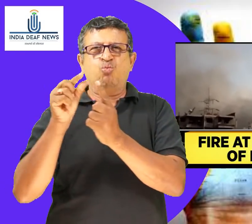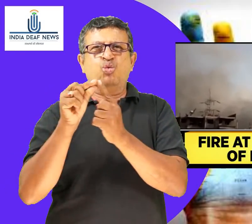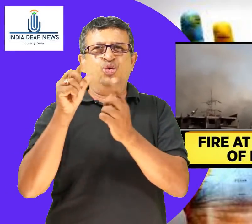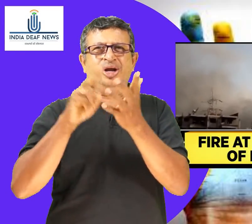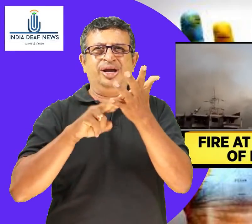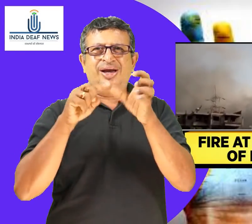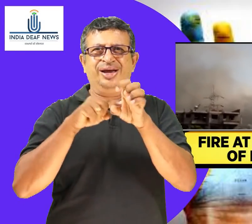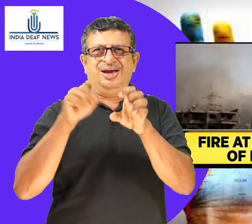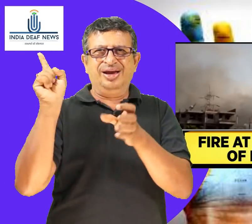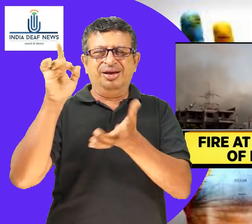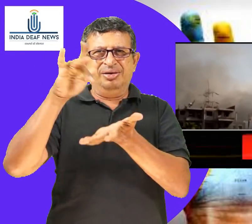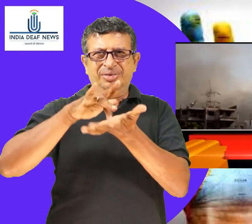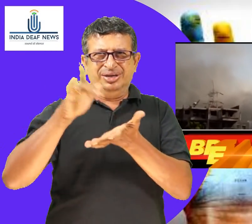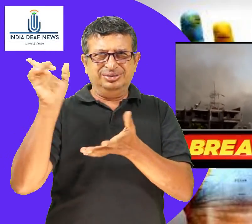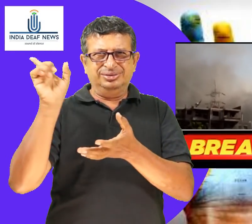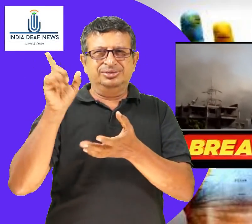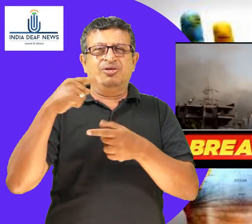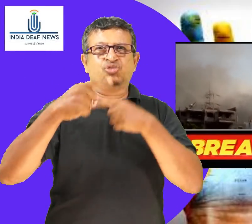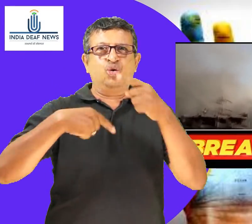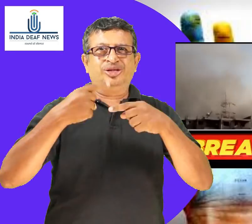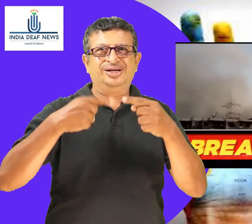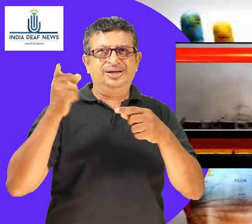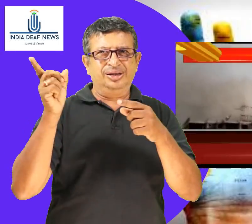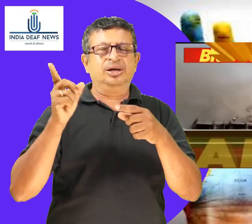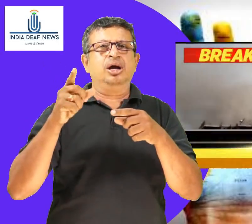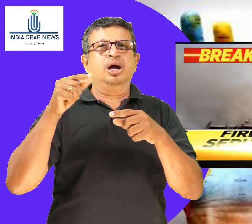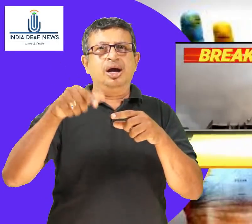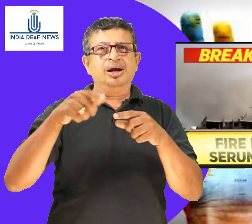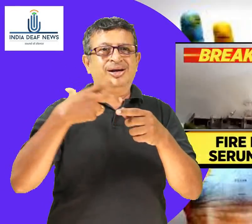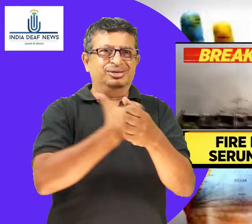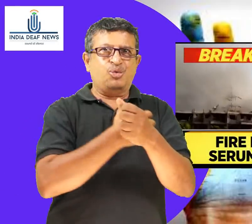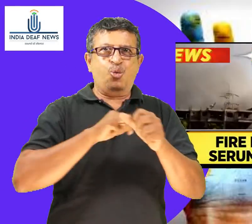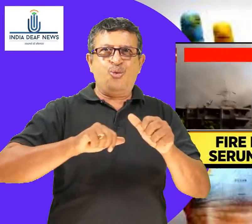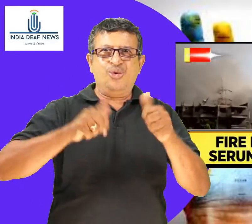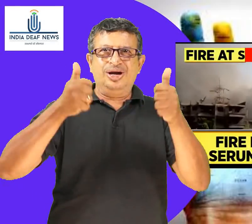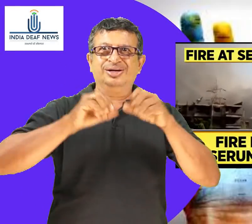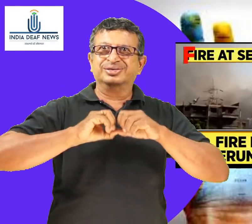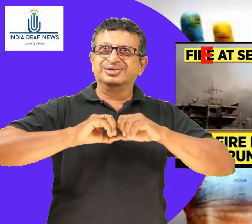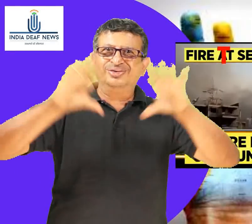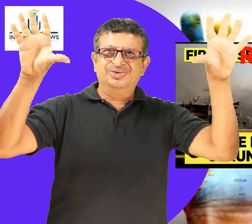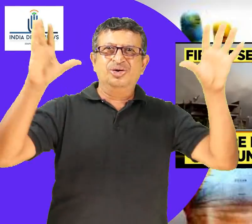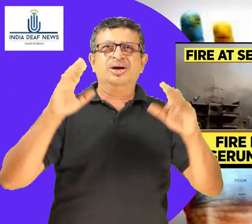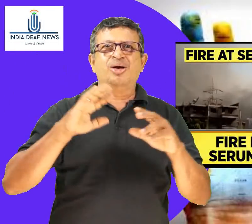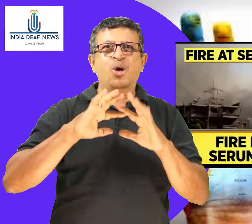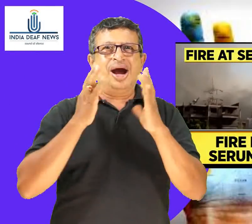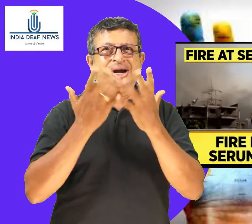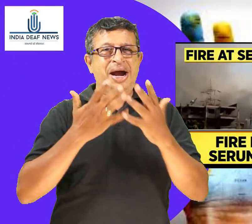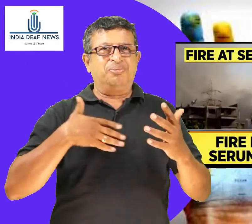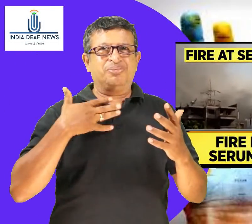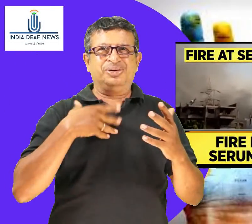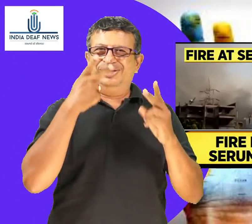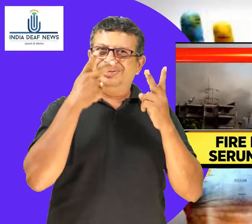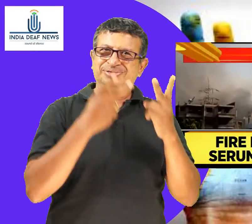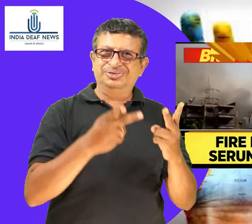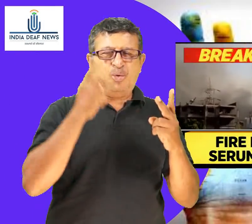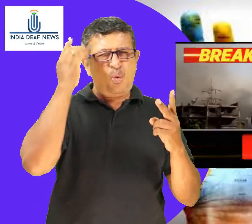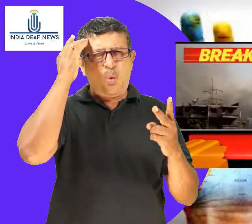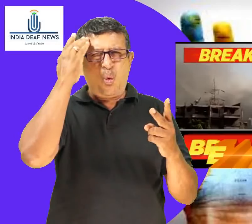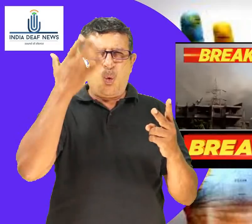main institute where you have the production, manufacturing and research which is going on of Covishield. Fire breaks out at Serum plant